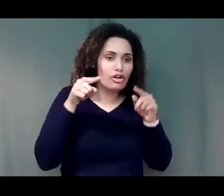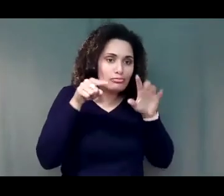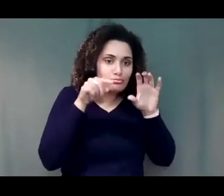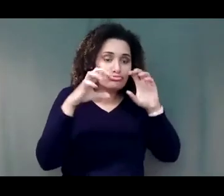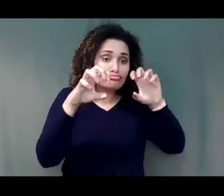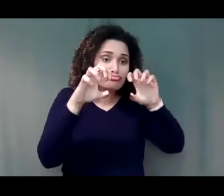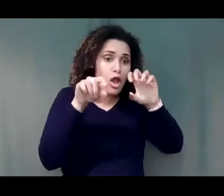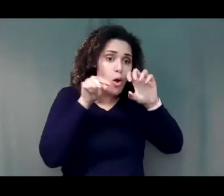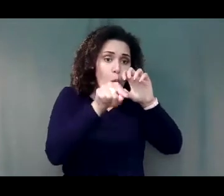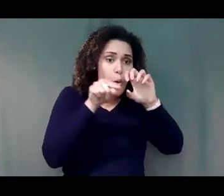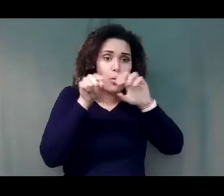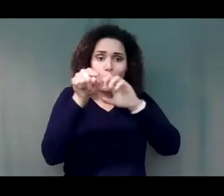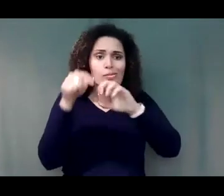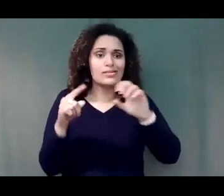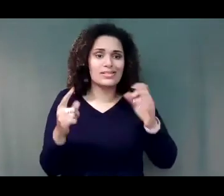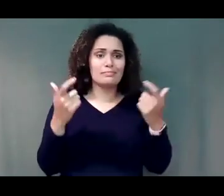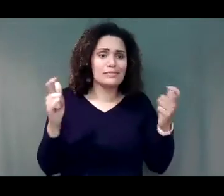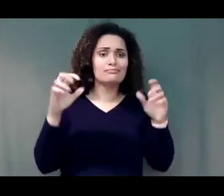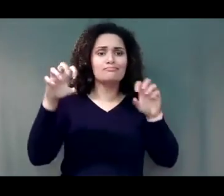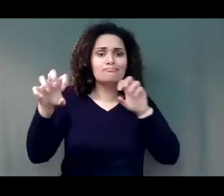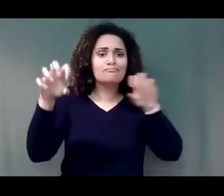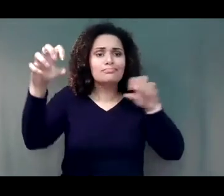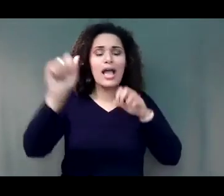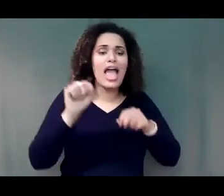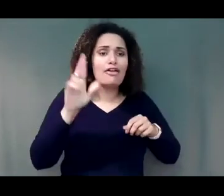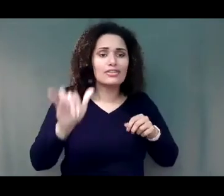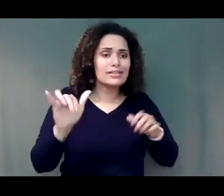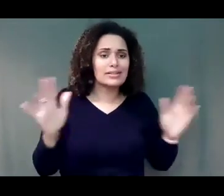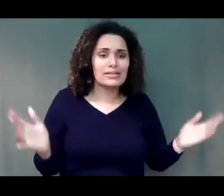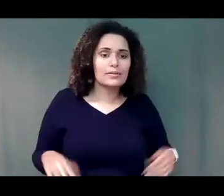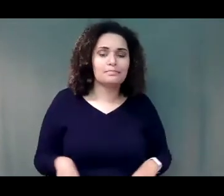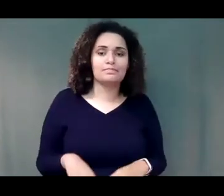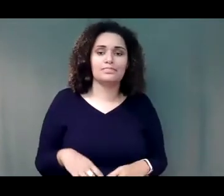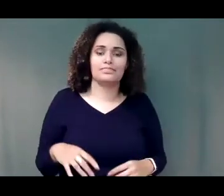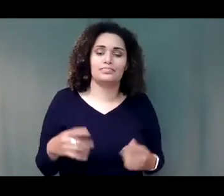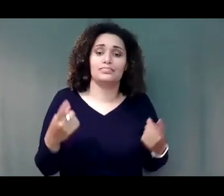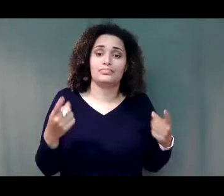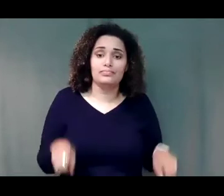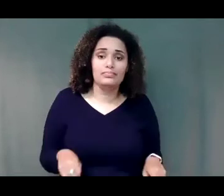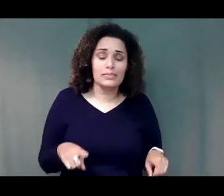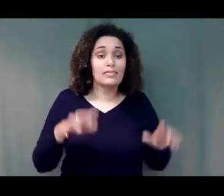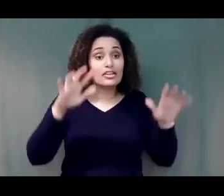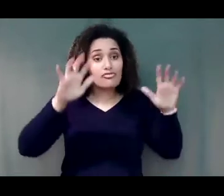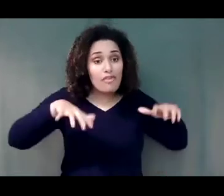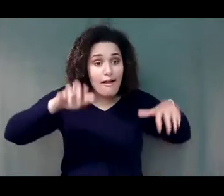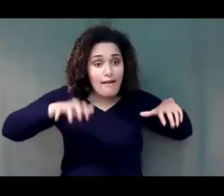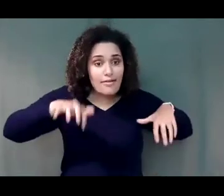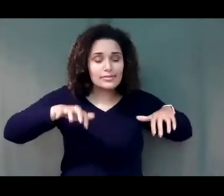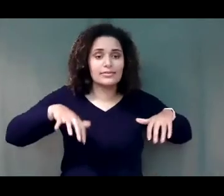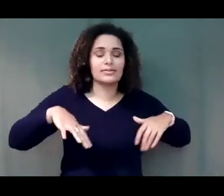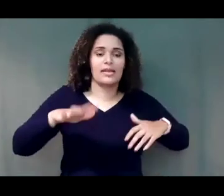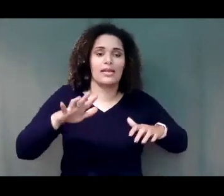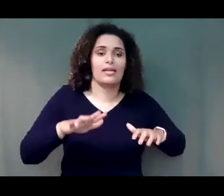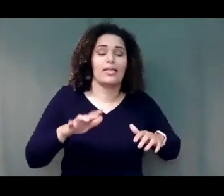pretty much in the whole cluster. They're very airy. And what happens is when it rains in a